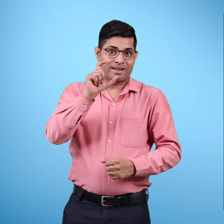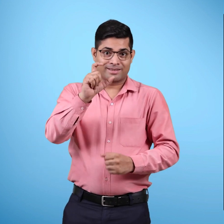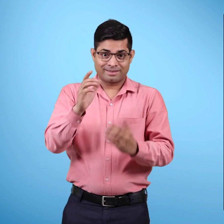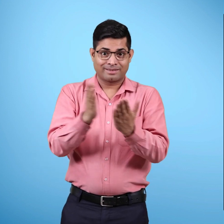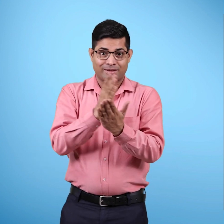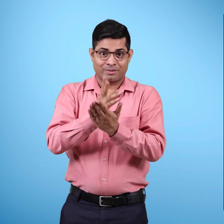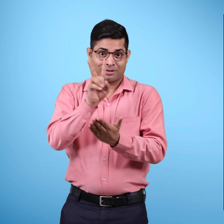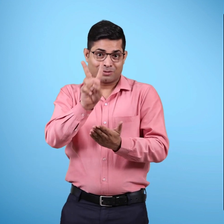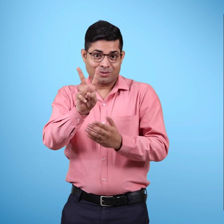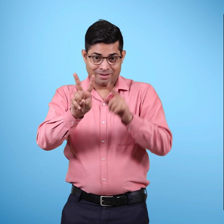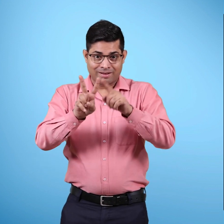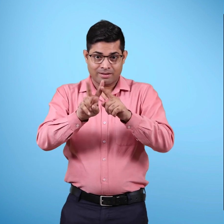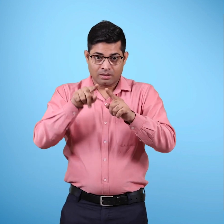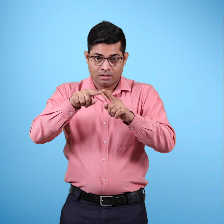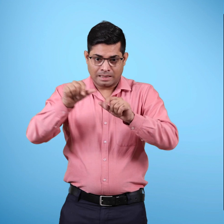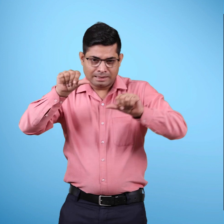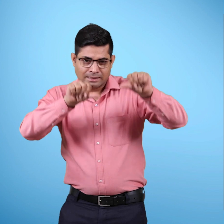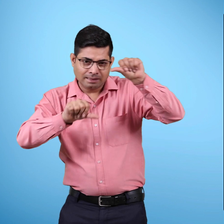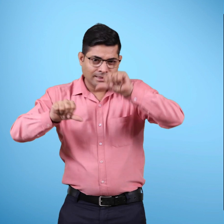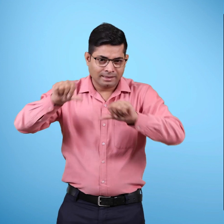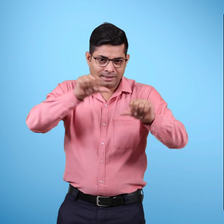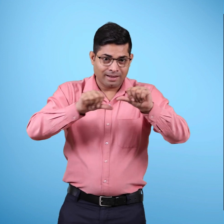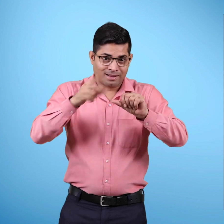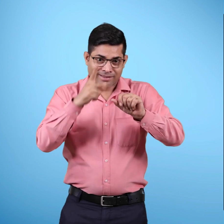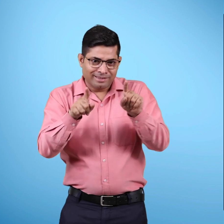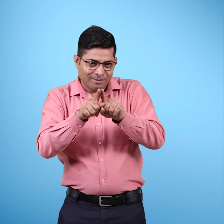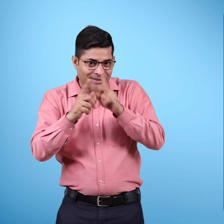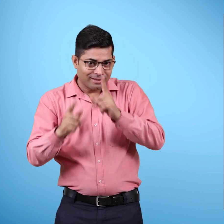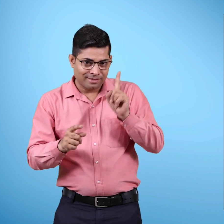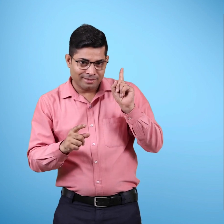Compare your observations with those done in Chapter 2.